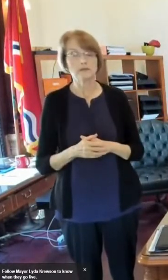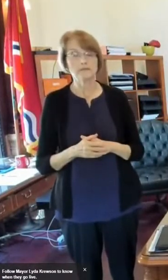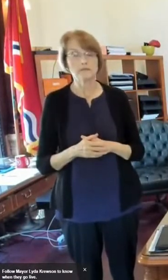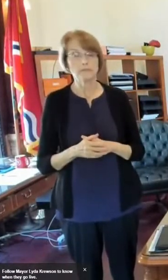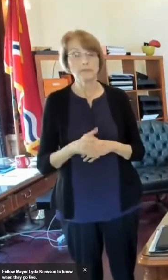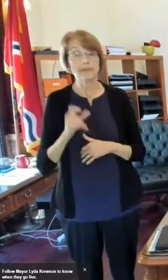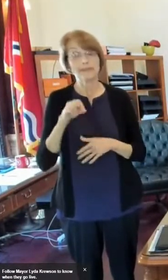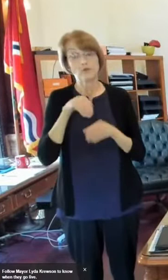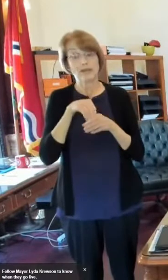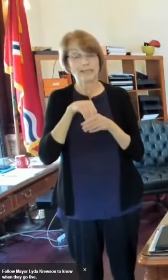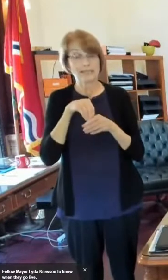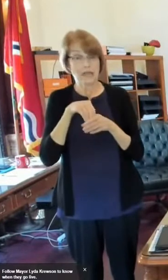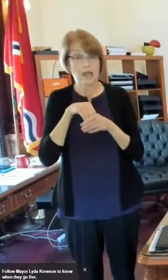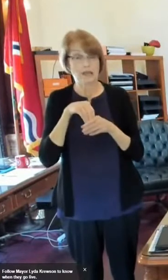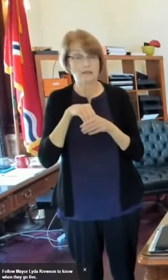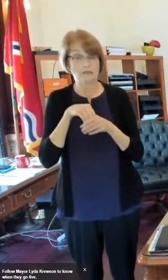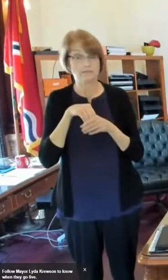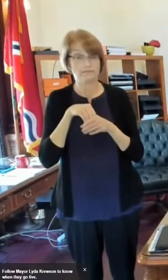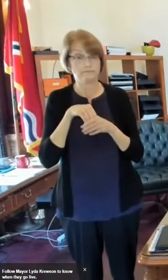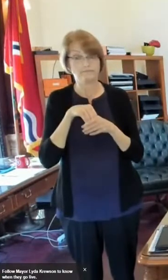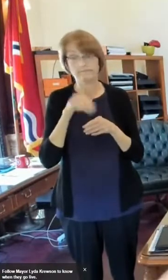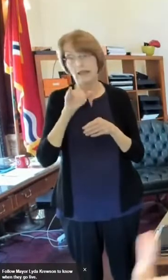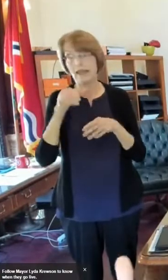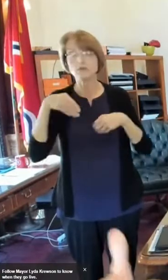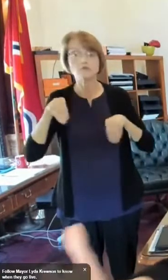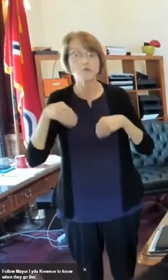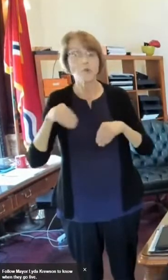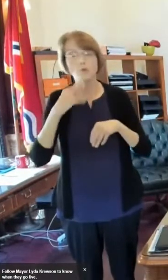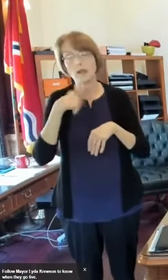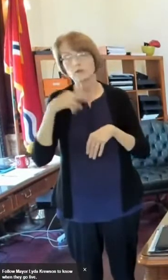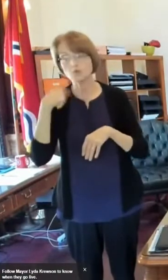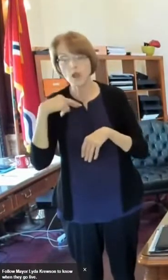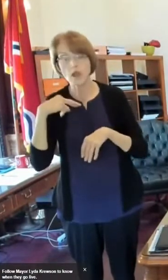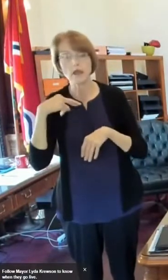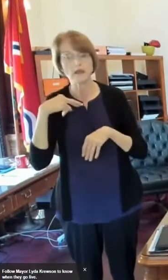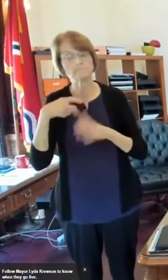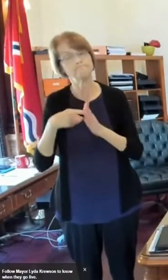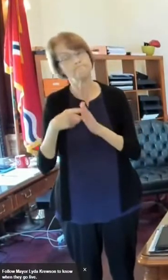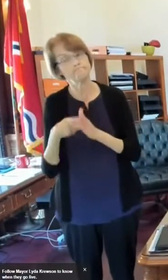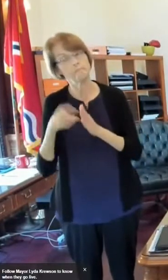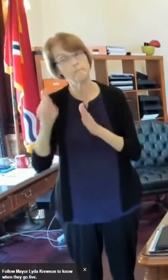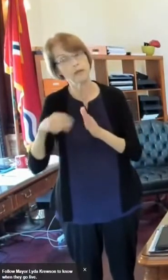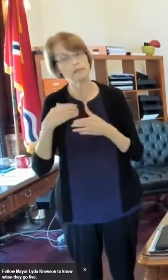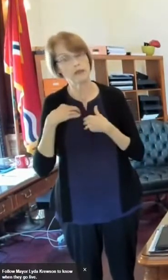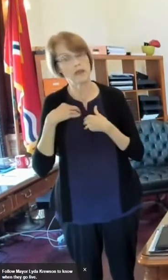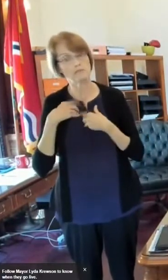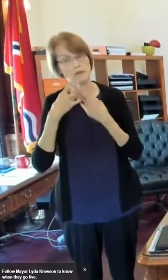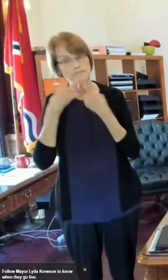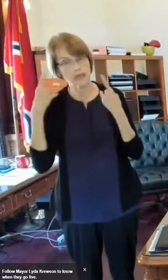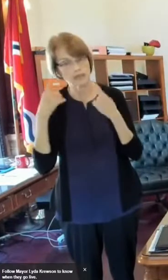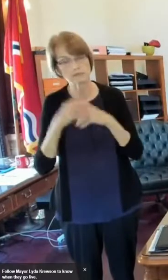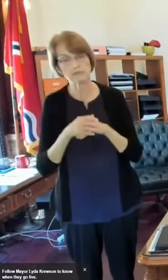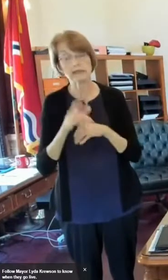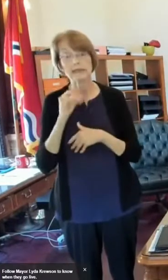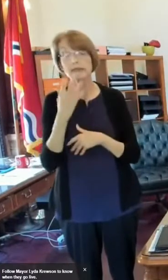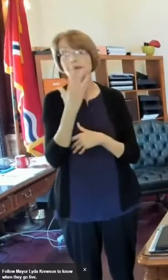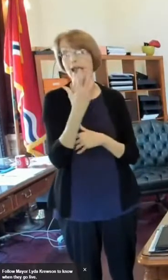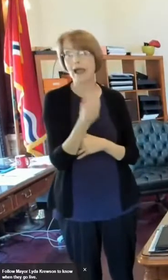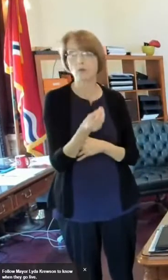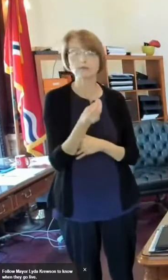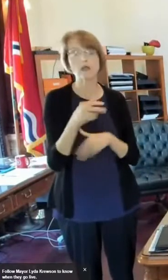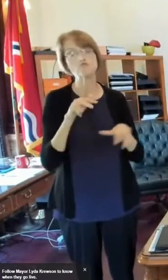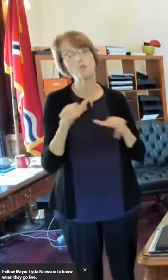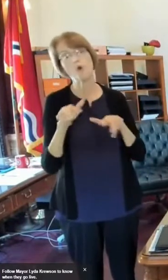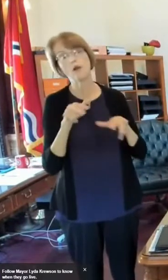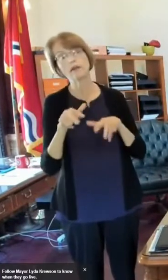If you're inside, it is like inside a store or restaurant, it is mandatory. If you're outside taking a